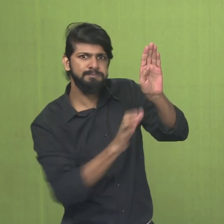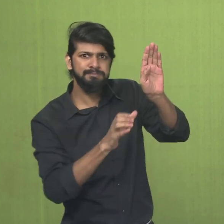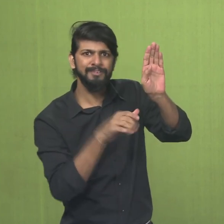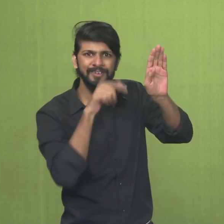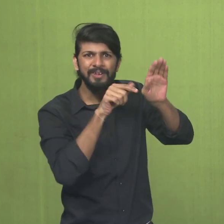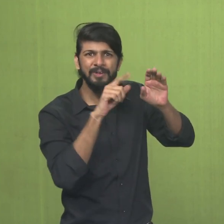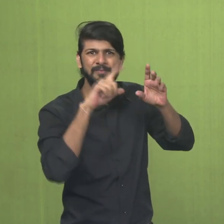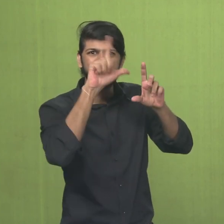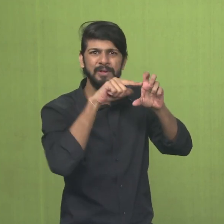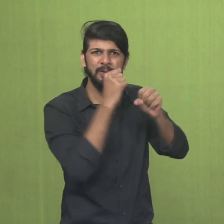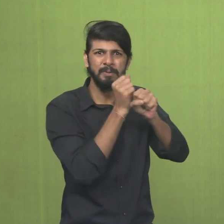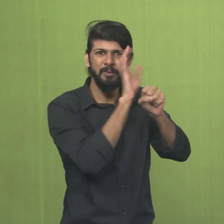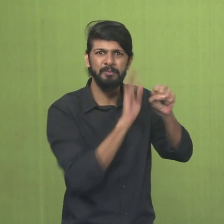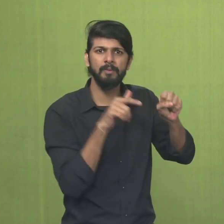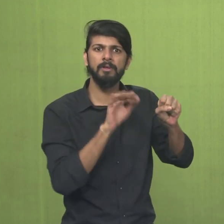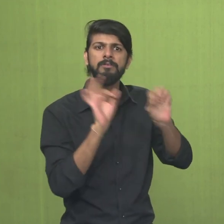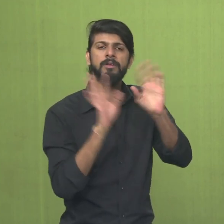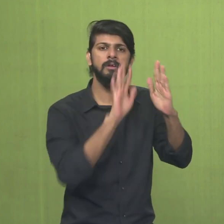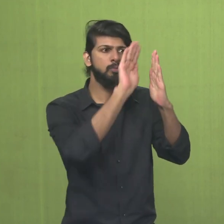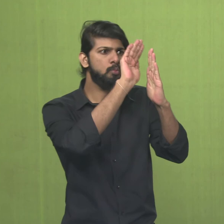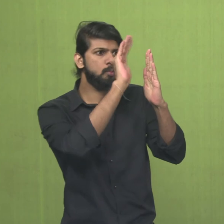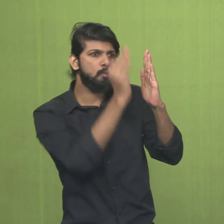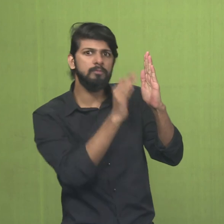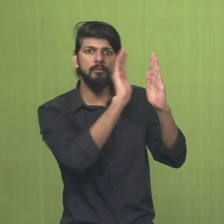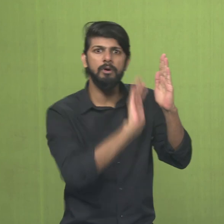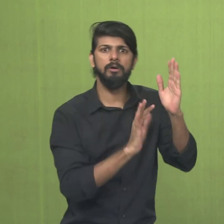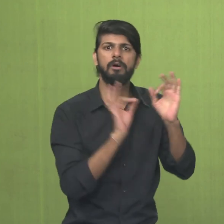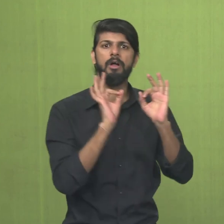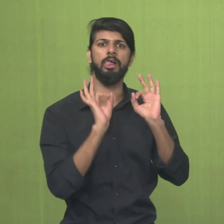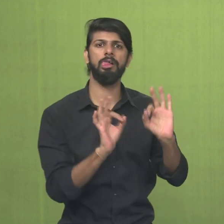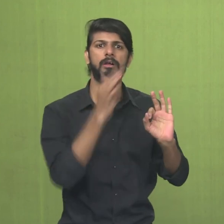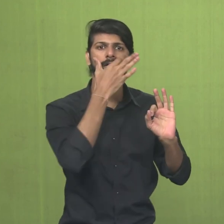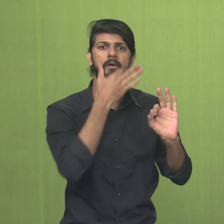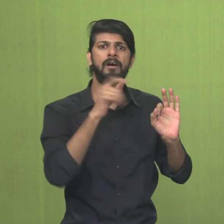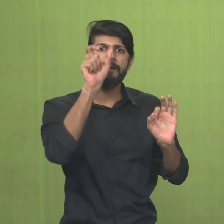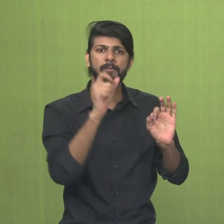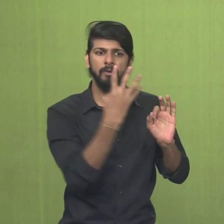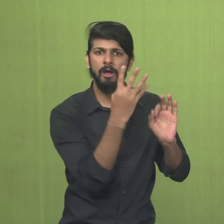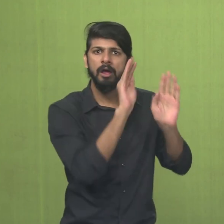of the four bearers has been very accurately depicted.